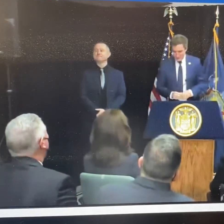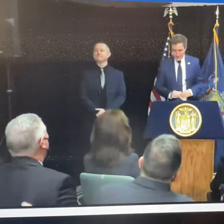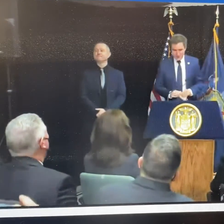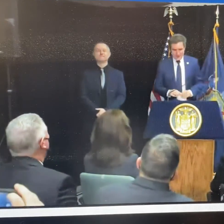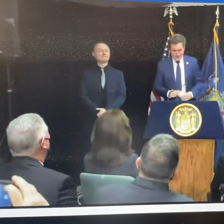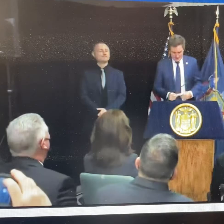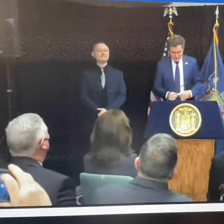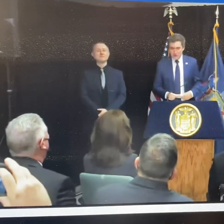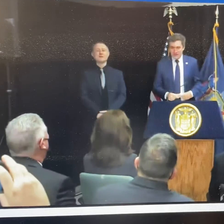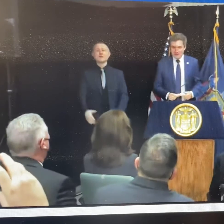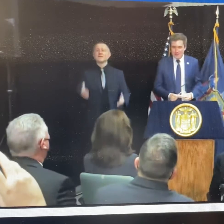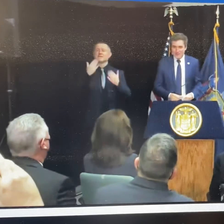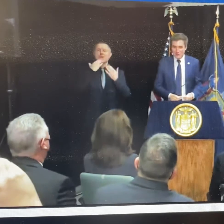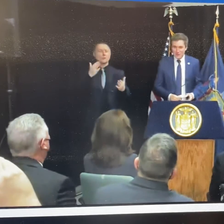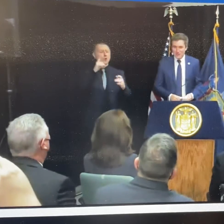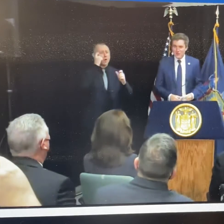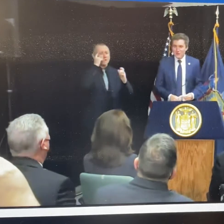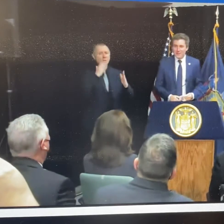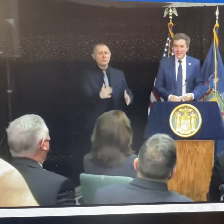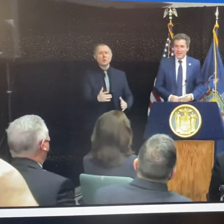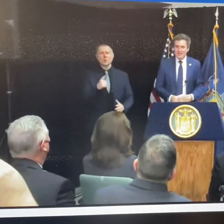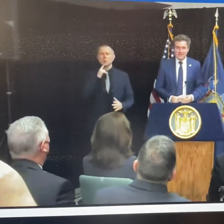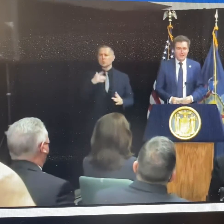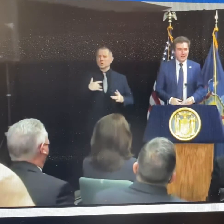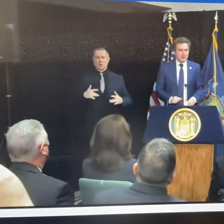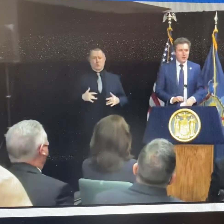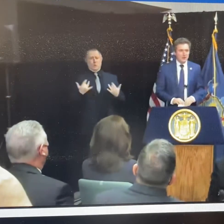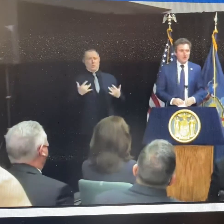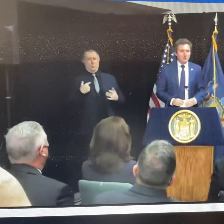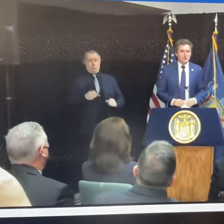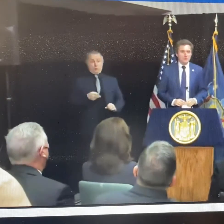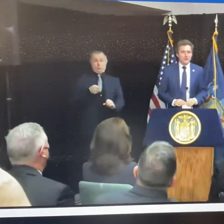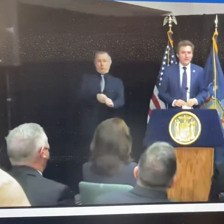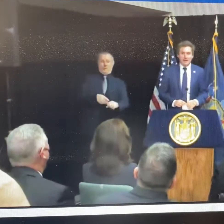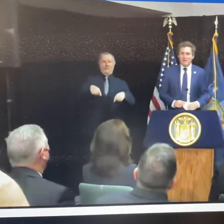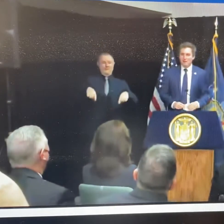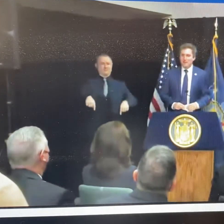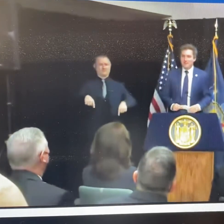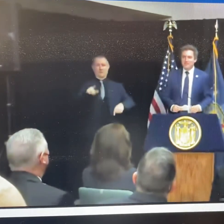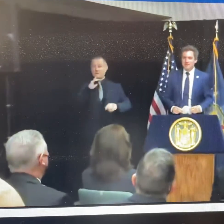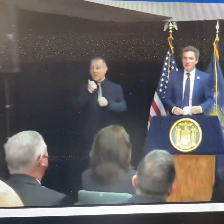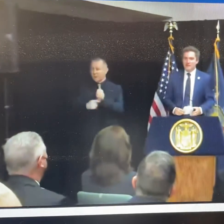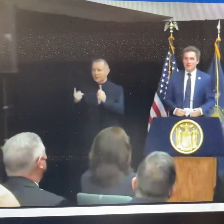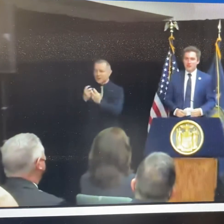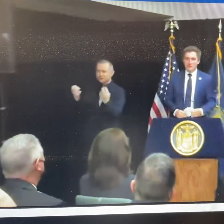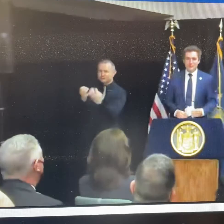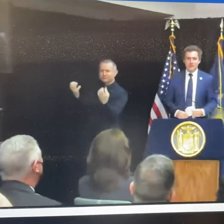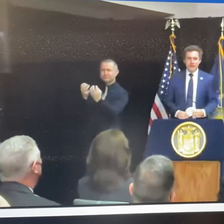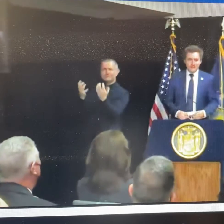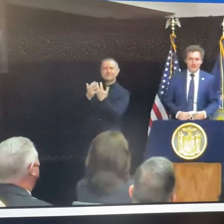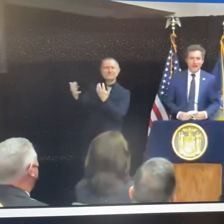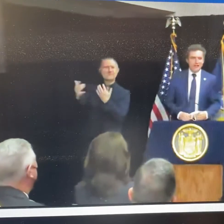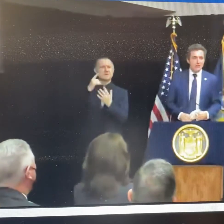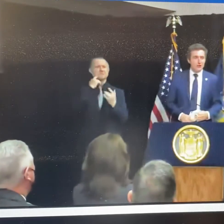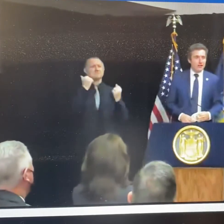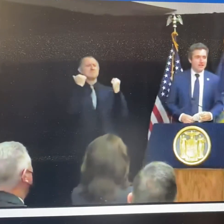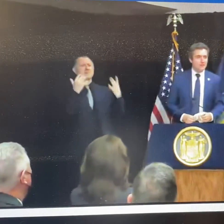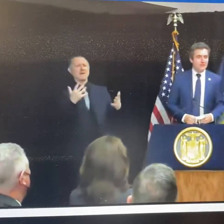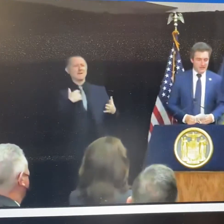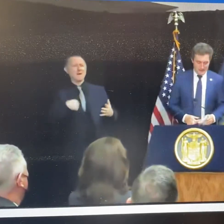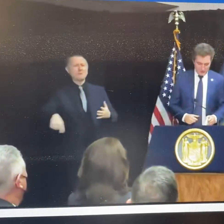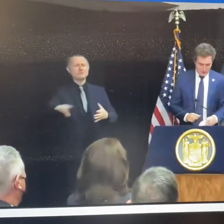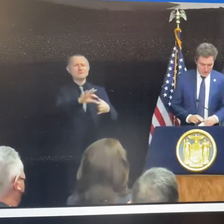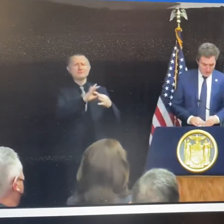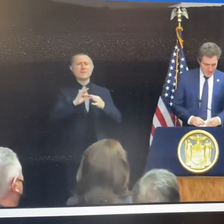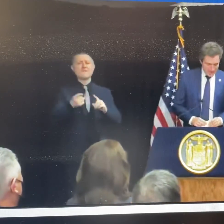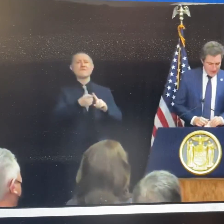Thank you, Governor. And I'm really delighted to join you and everyone in this room, a lot of friends in this room from the Hudson Valley, where I am,